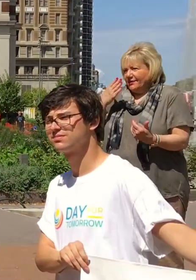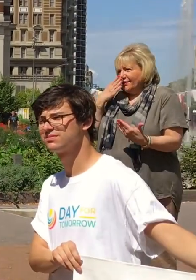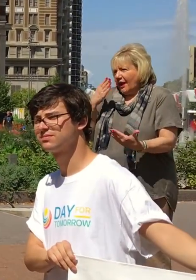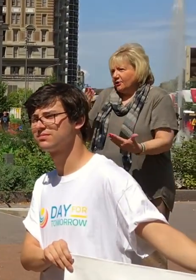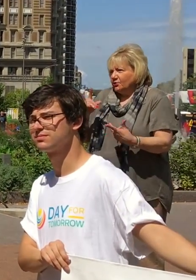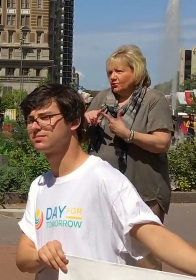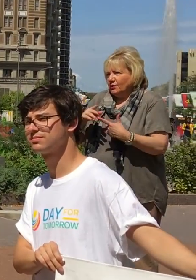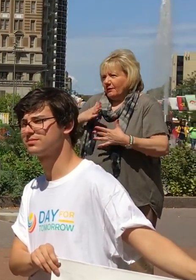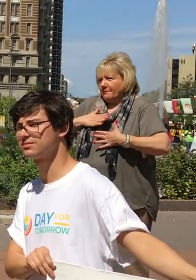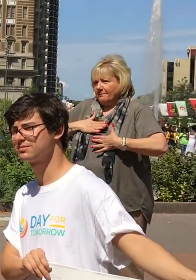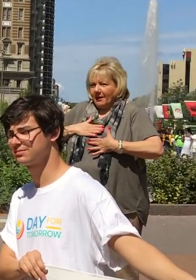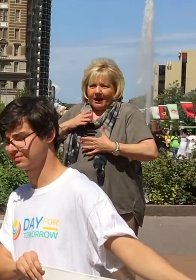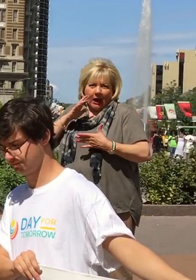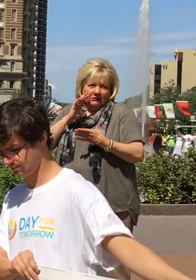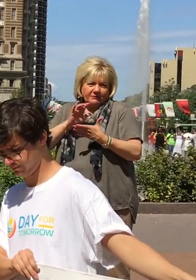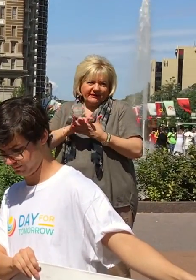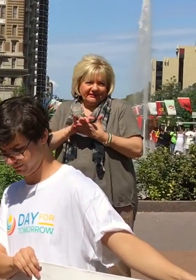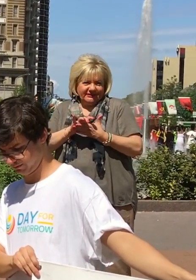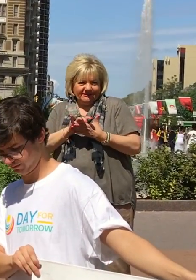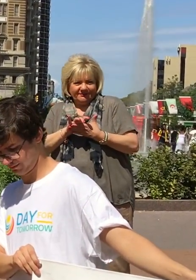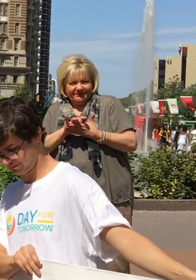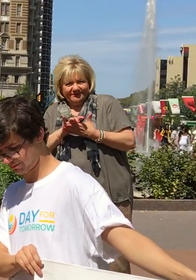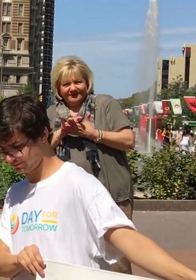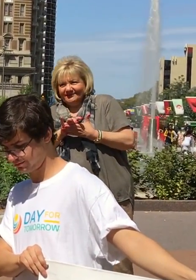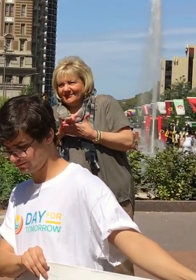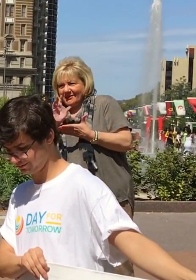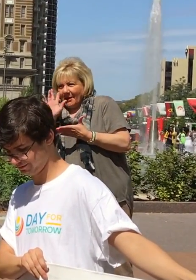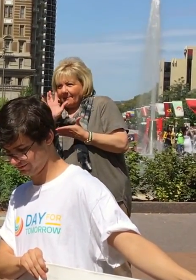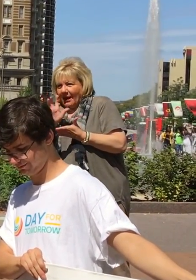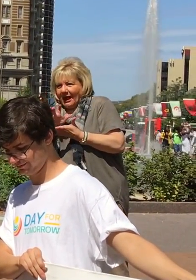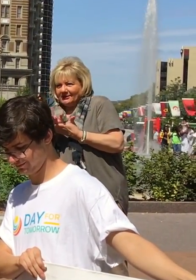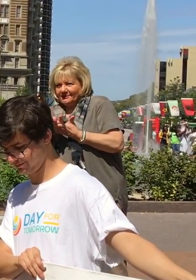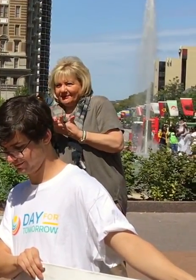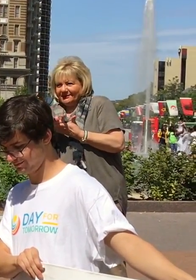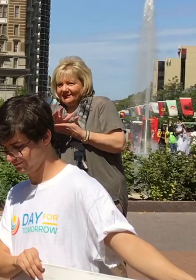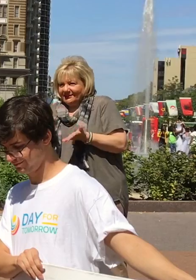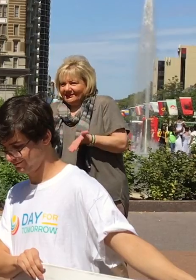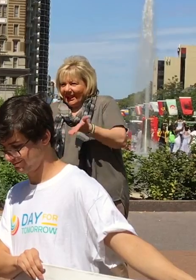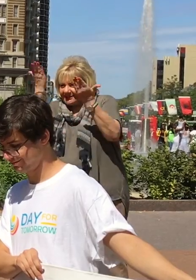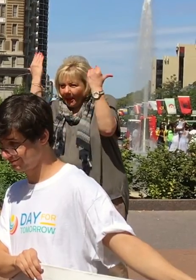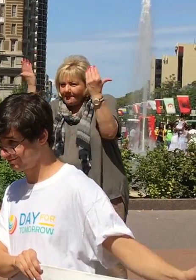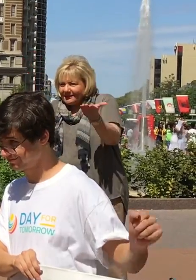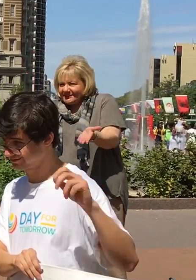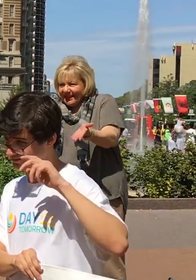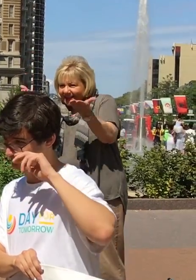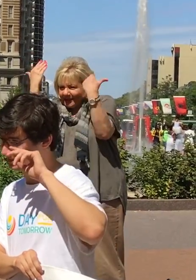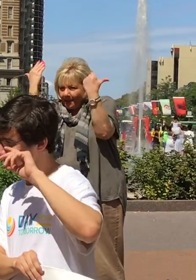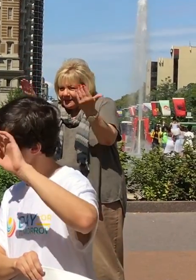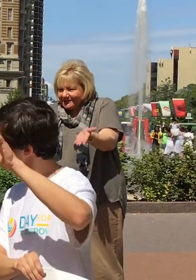to my dear, sweet husband who's sitting there filming. Craig, you've got to stand up.